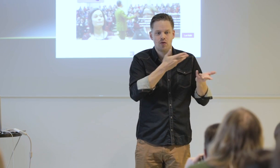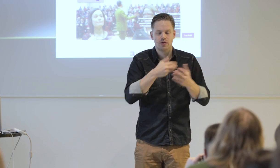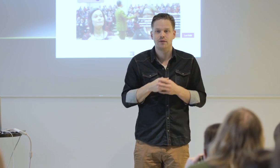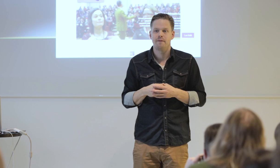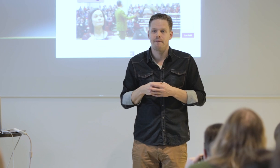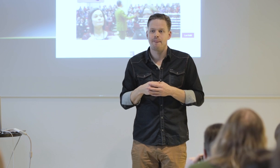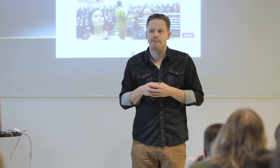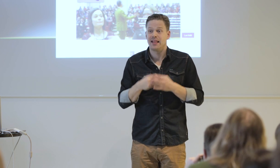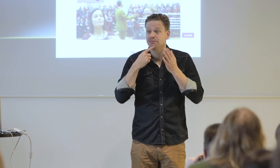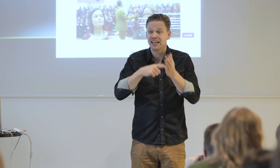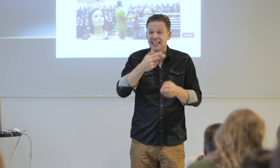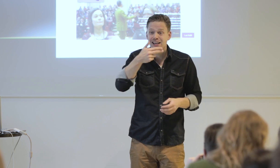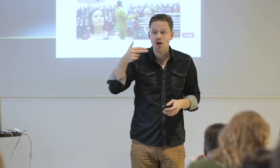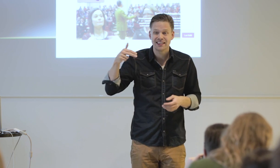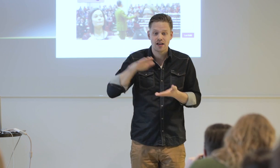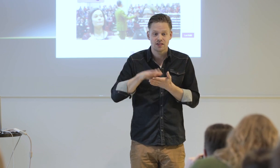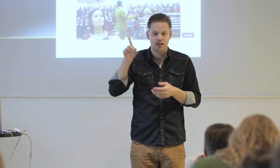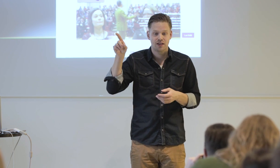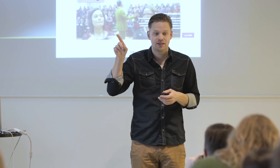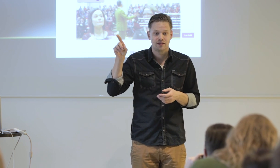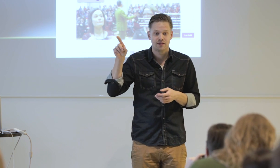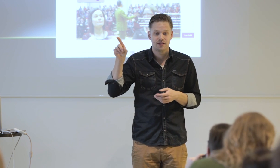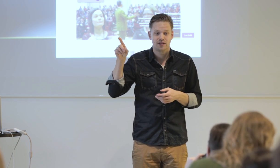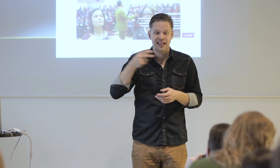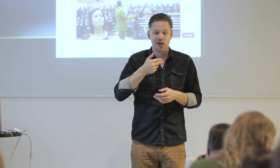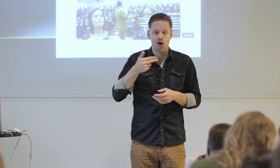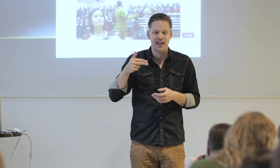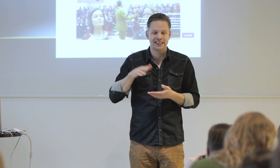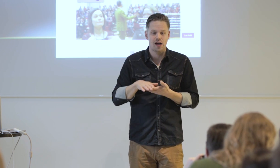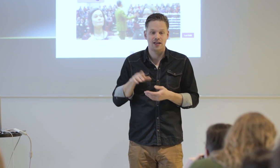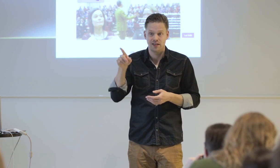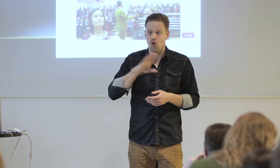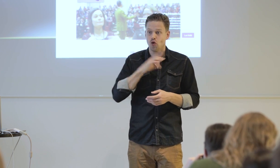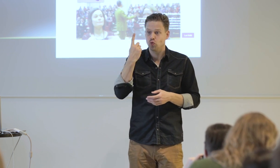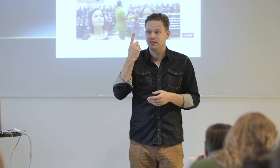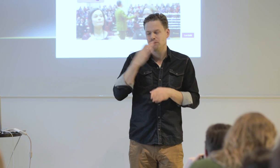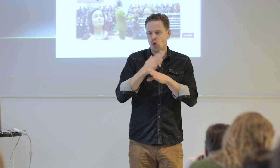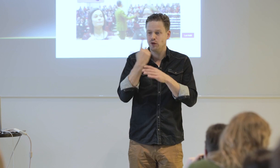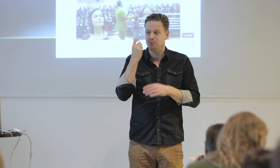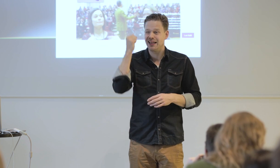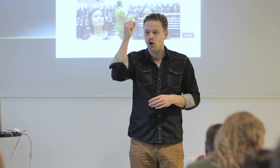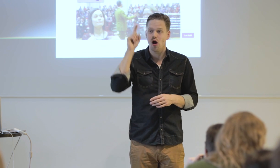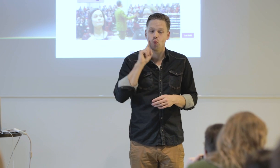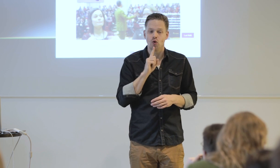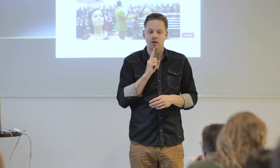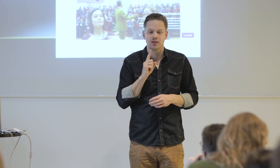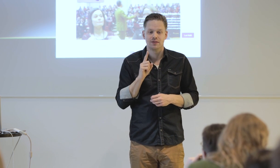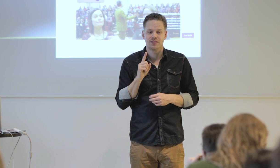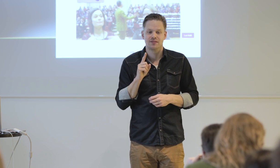to places and communicate. For example, in Indonesia, there's about 1 million deaf people